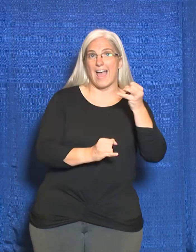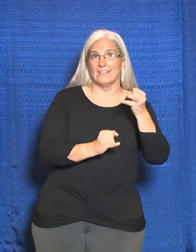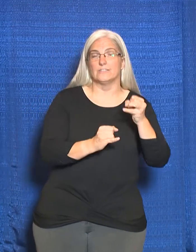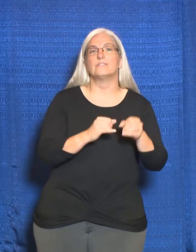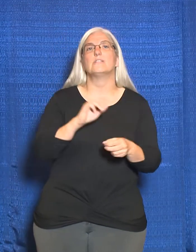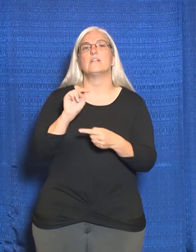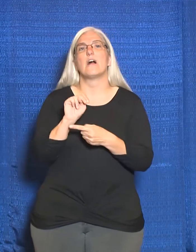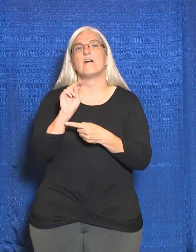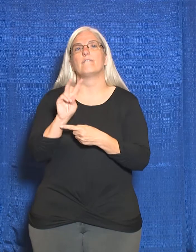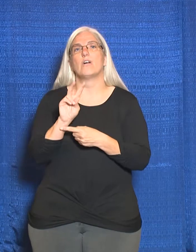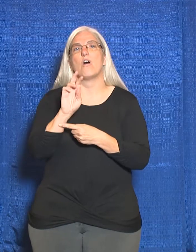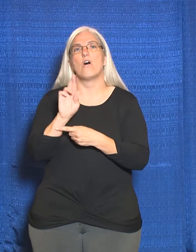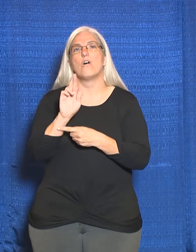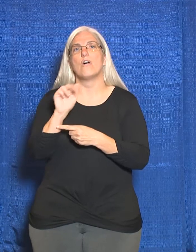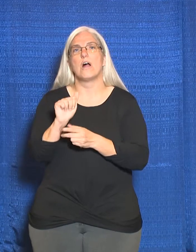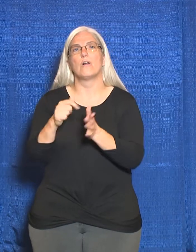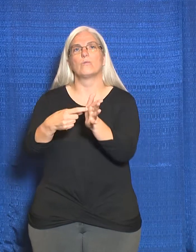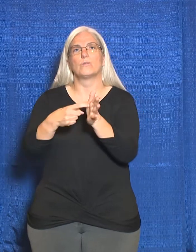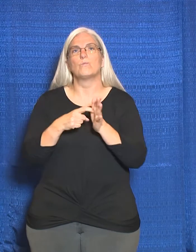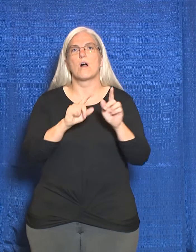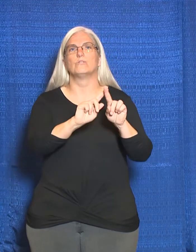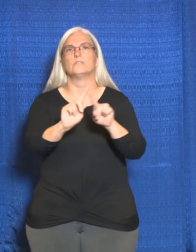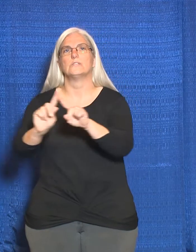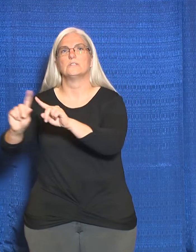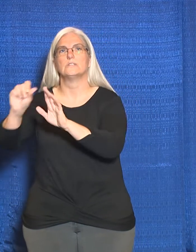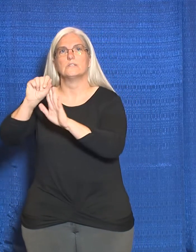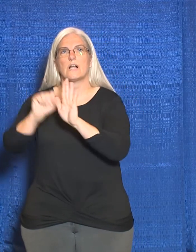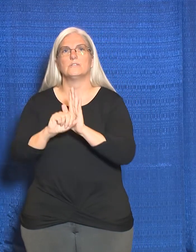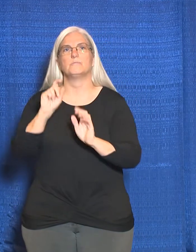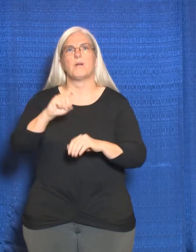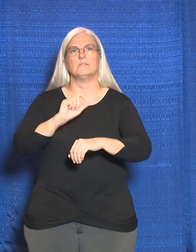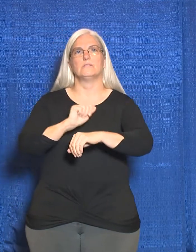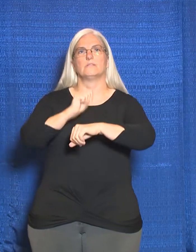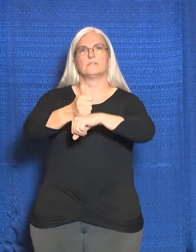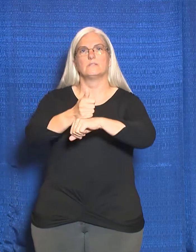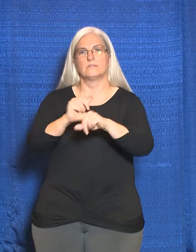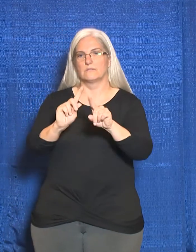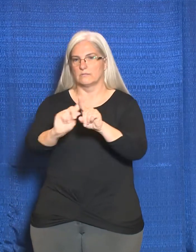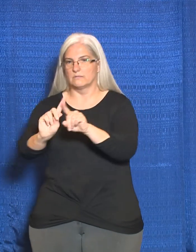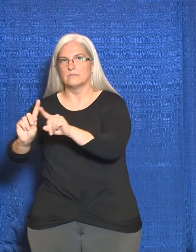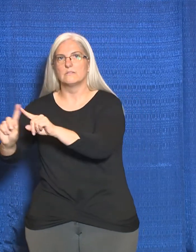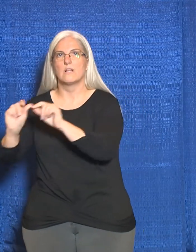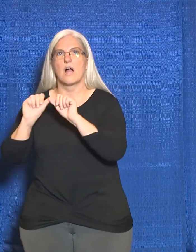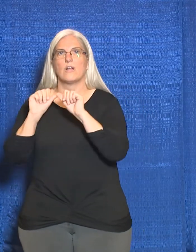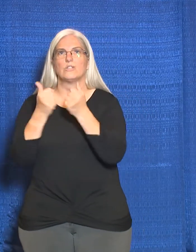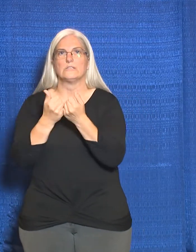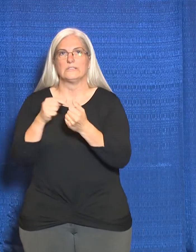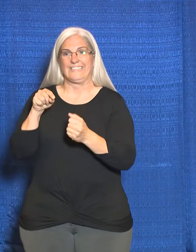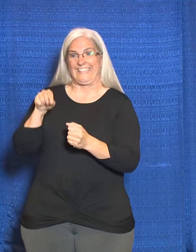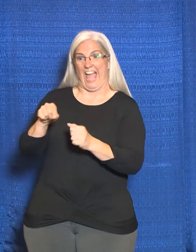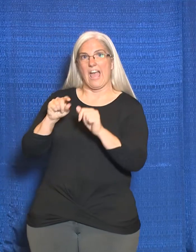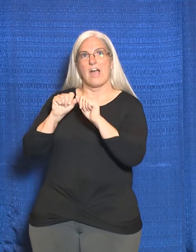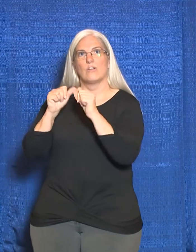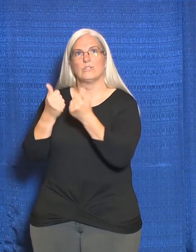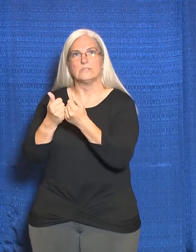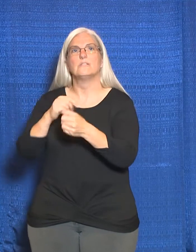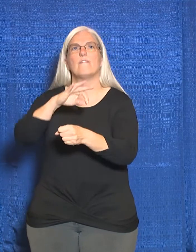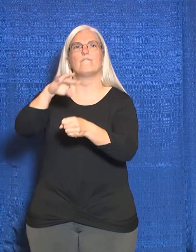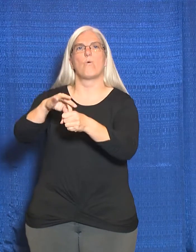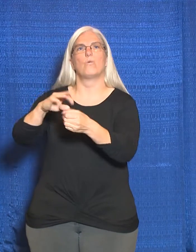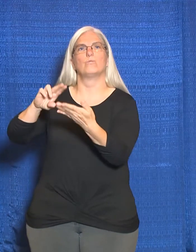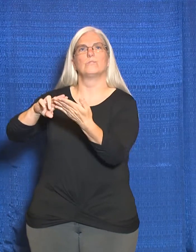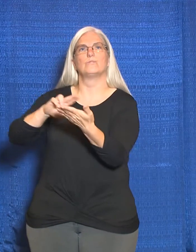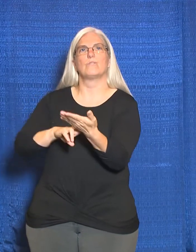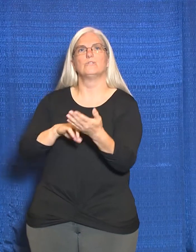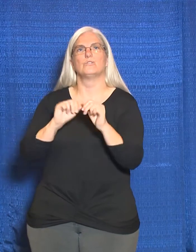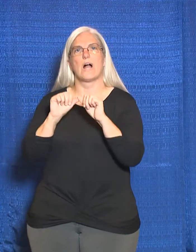Lastly, the NVRA requires states to designate additional agencies as voter registration agencies in